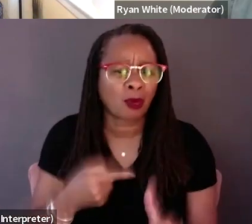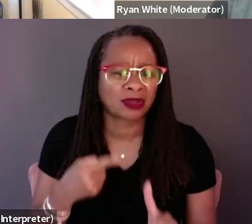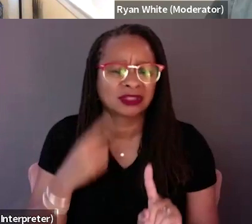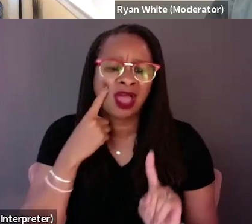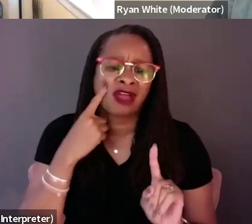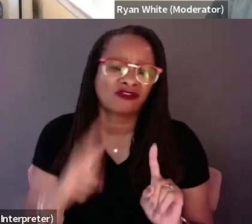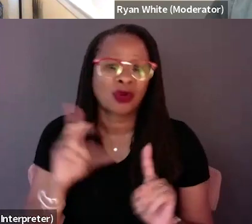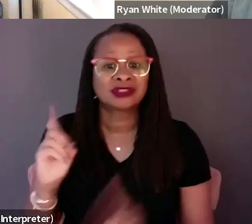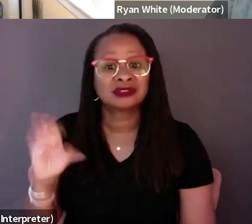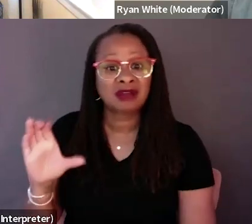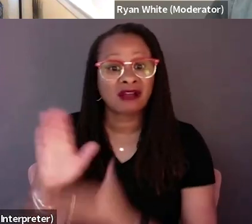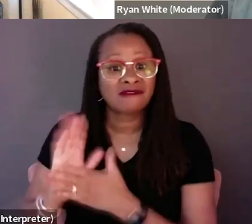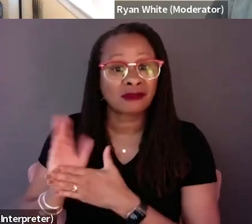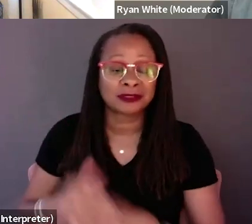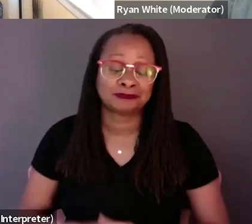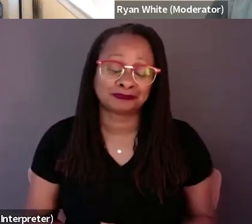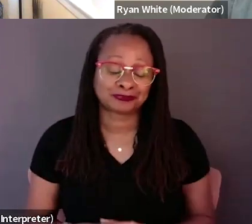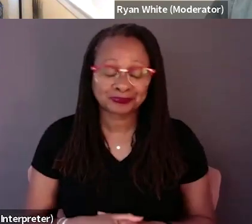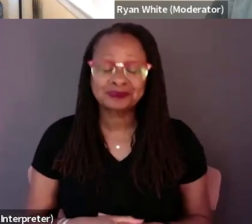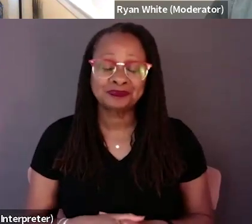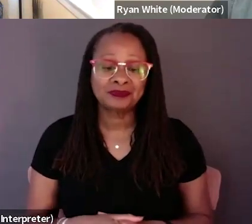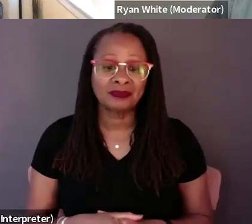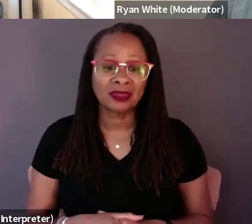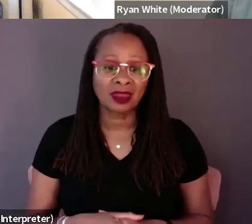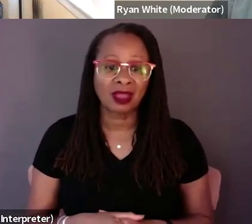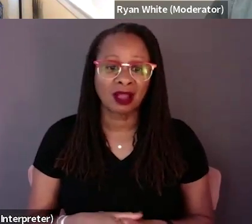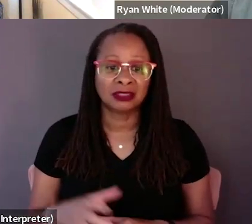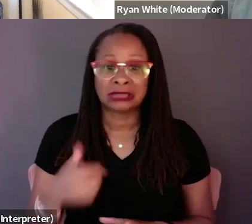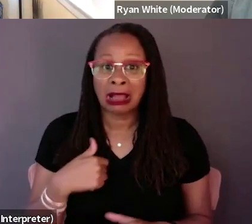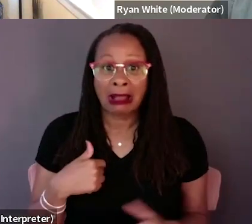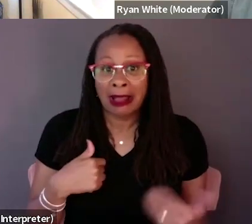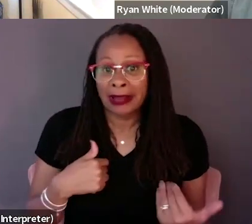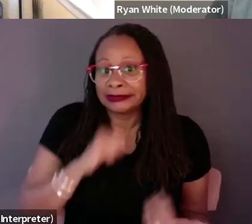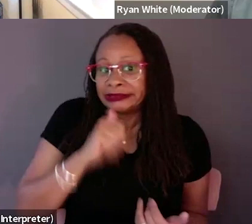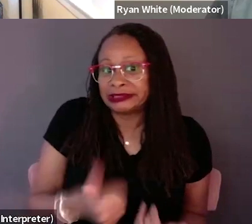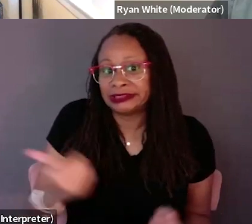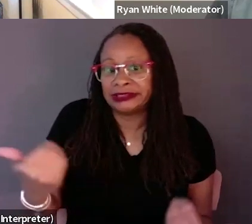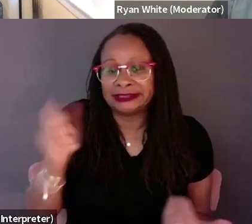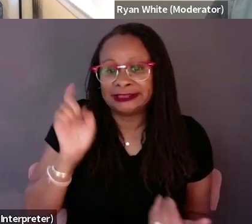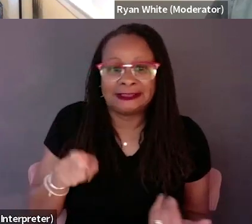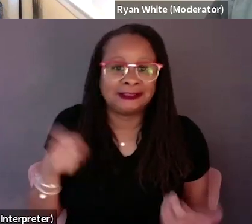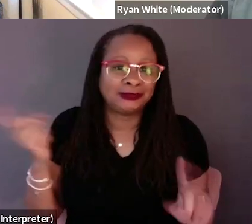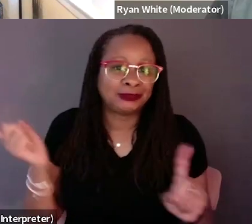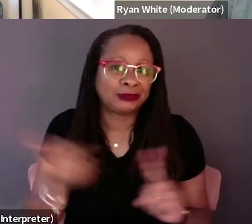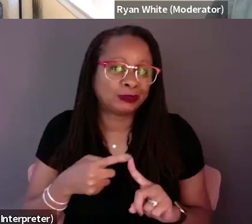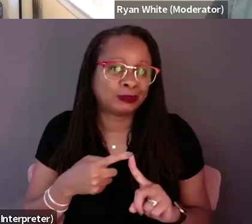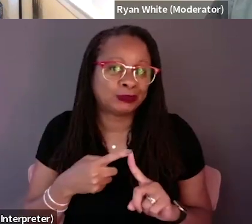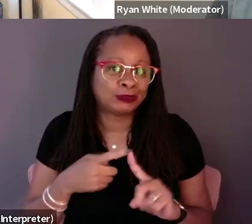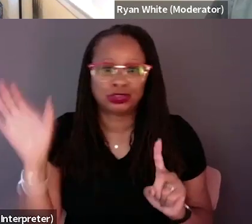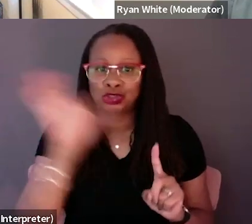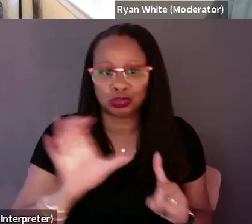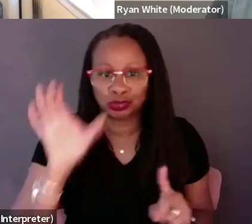for documentaries. And I didn't even have to